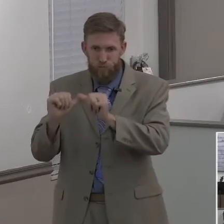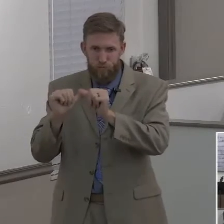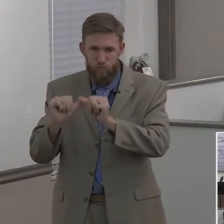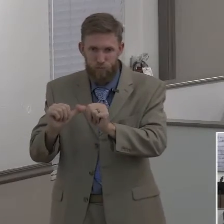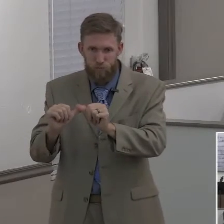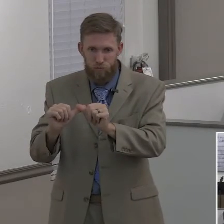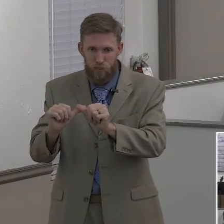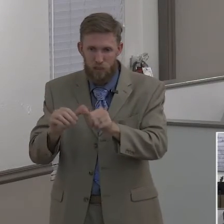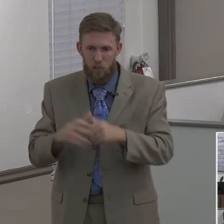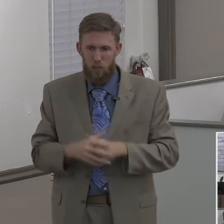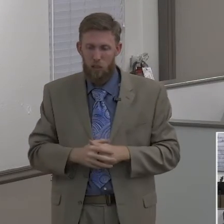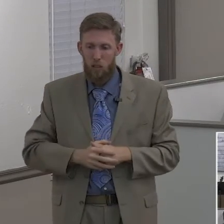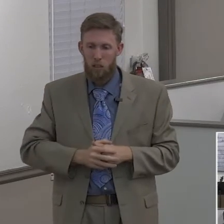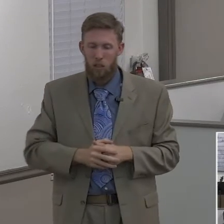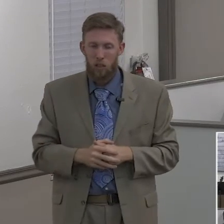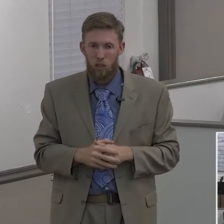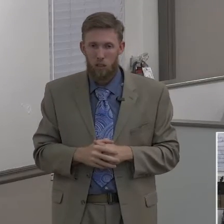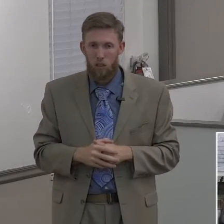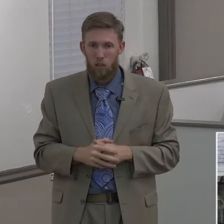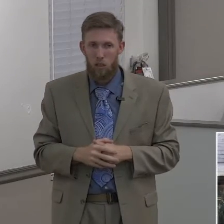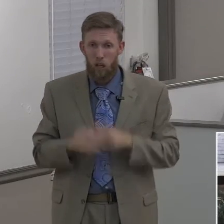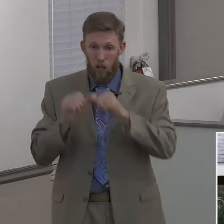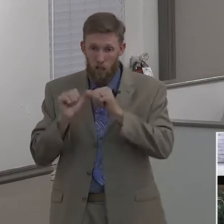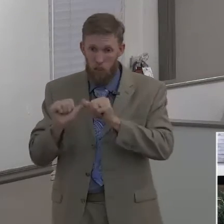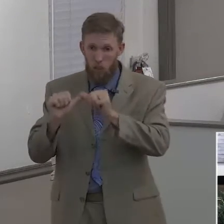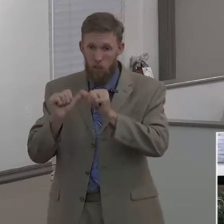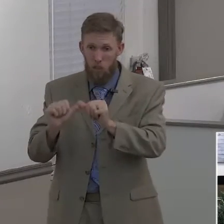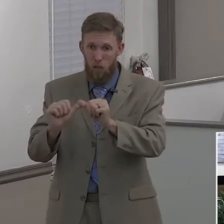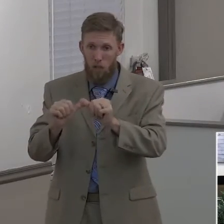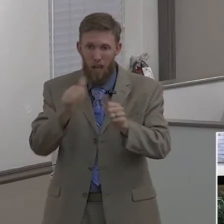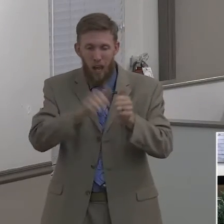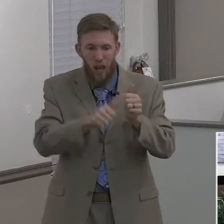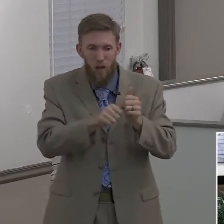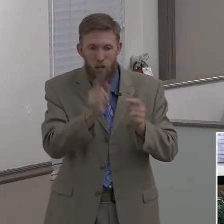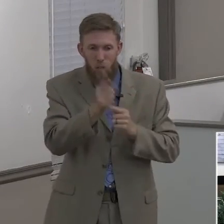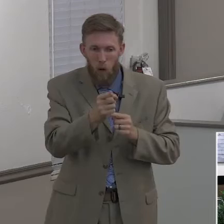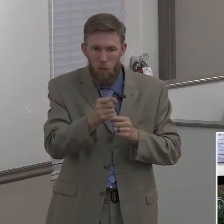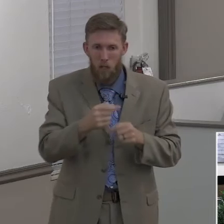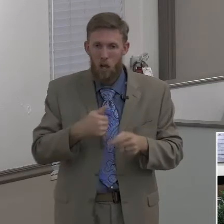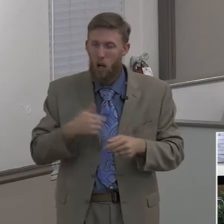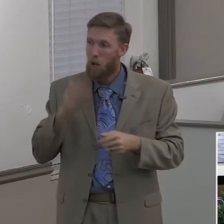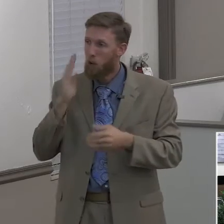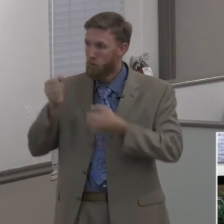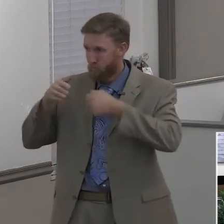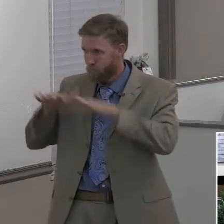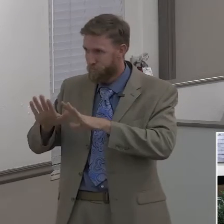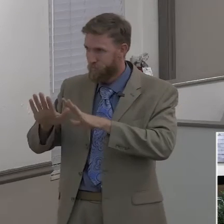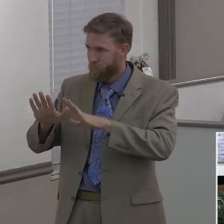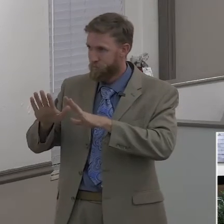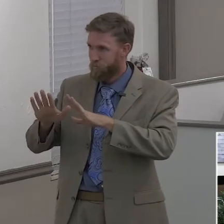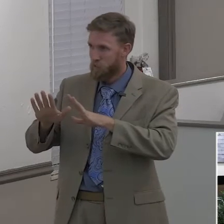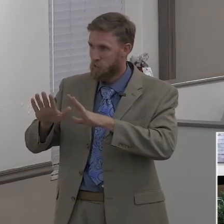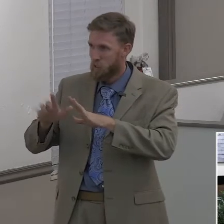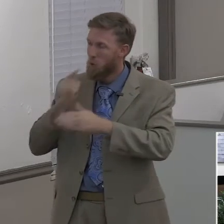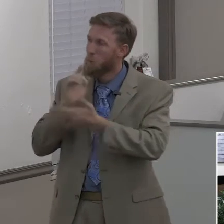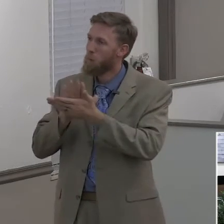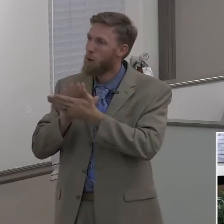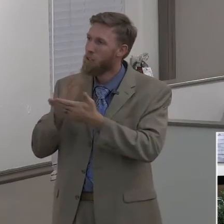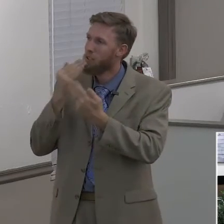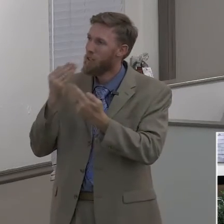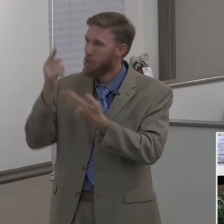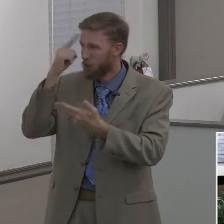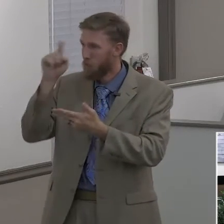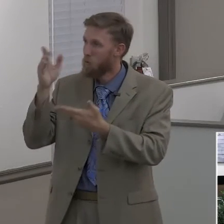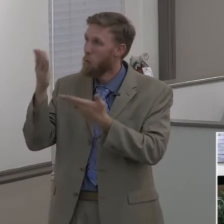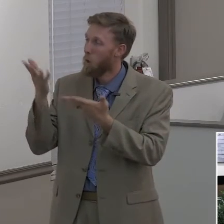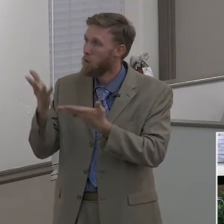Continually. Continually at the point of impact. I want to submit myself to you. I want to turn this over to you. What do you want me to praise